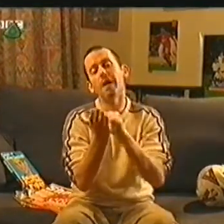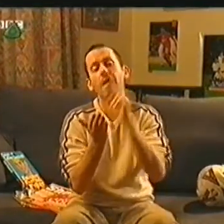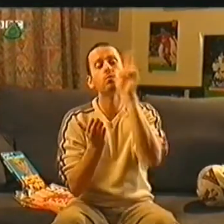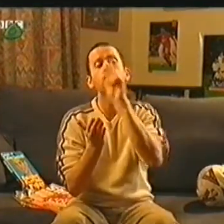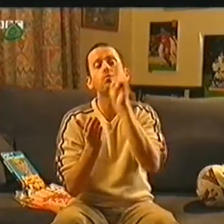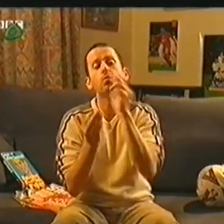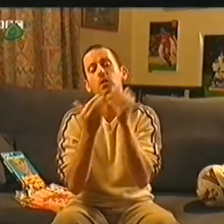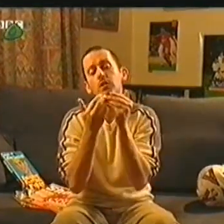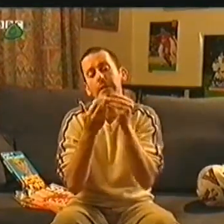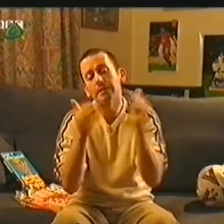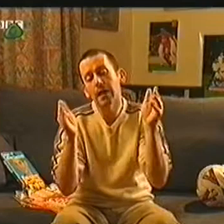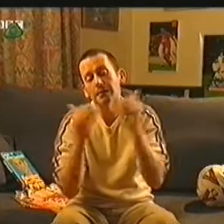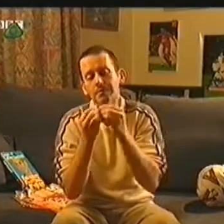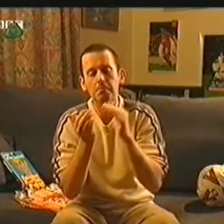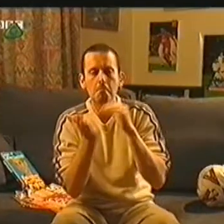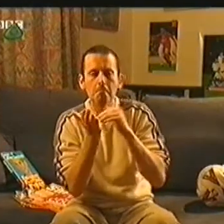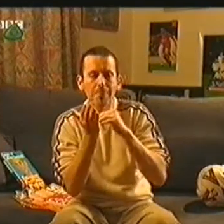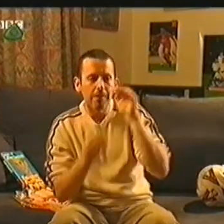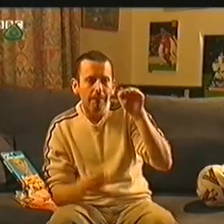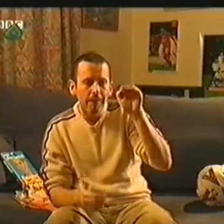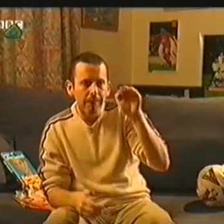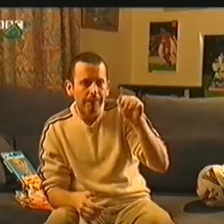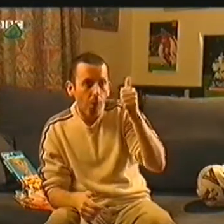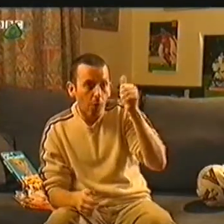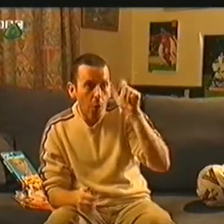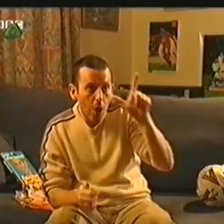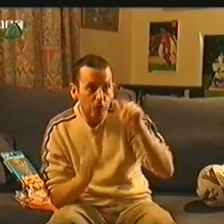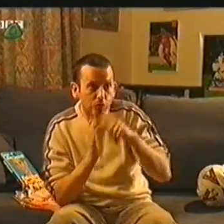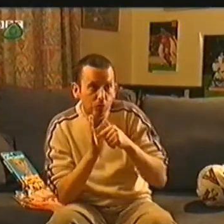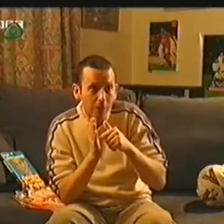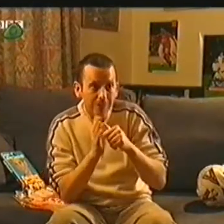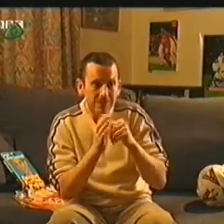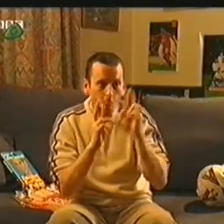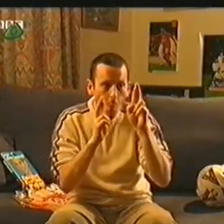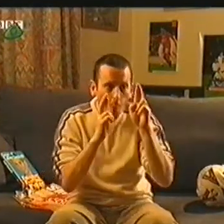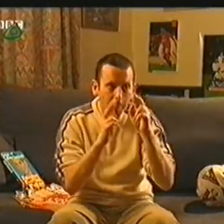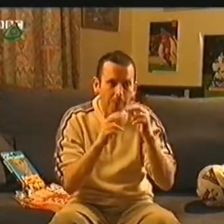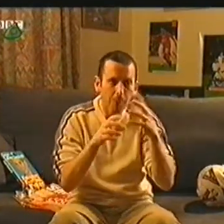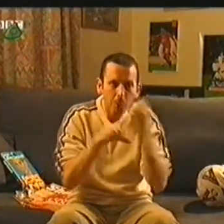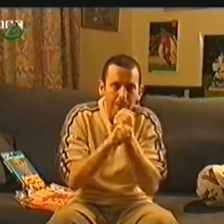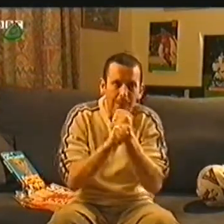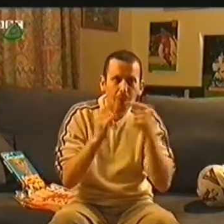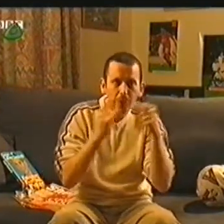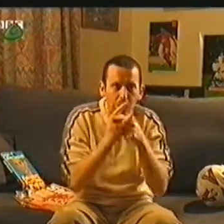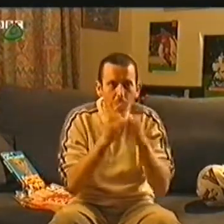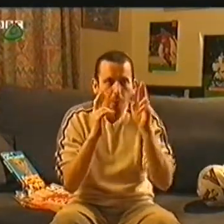As Josh's mother dropped him off at the school gates, she wished him luck for the match.